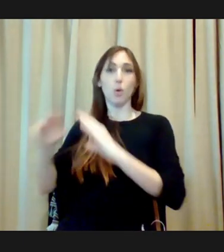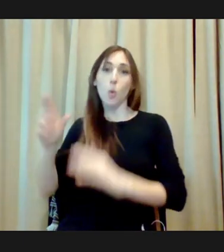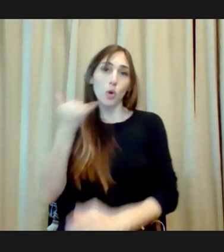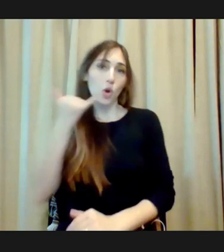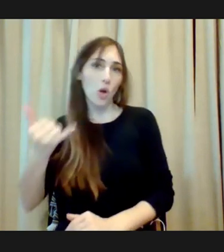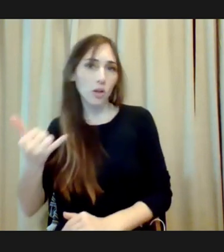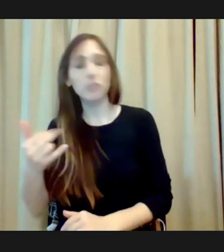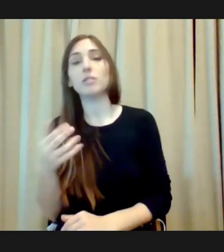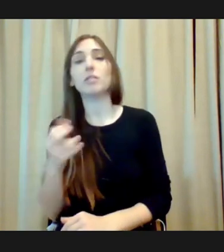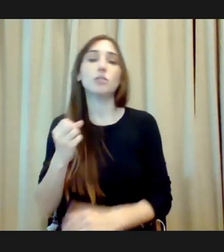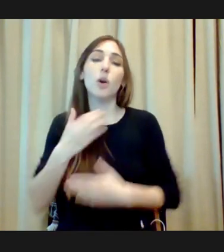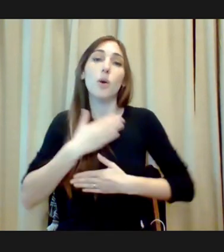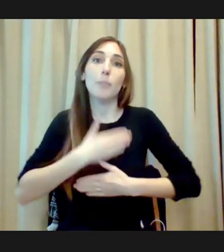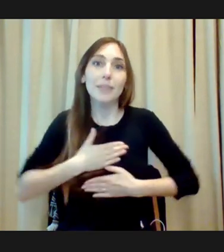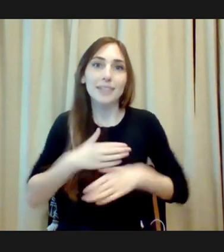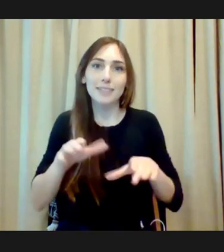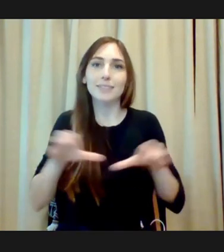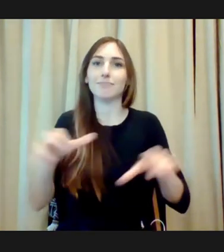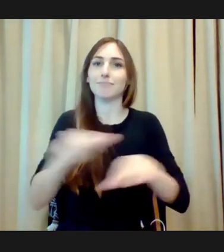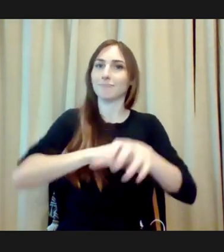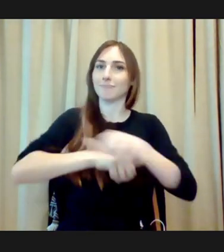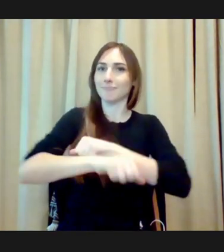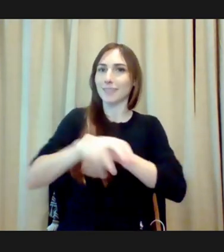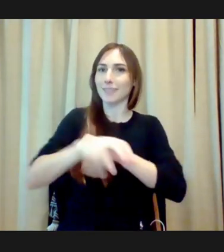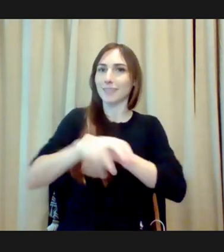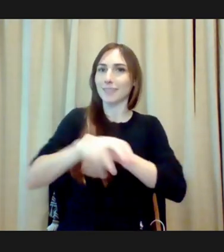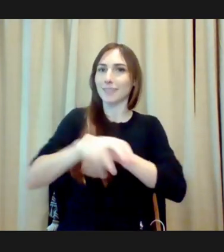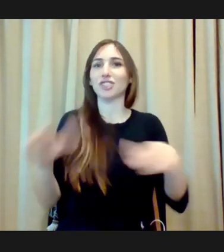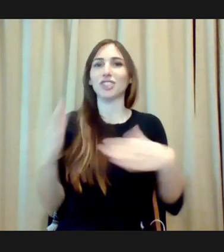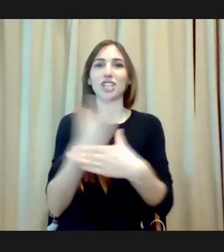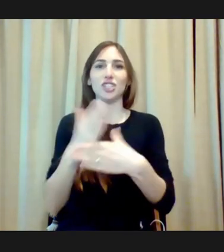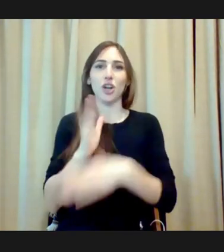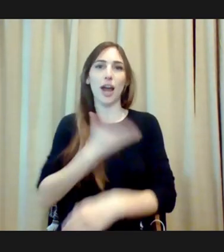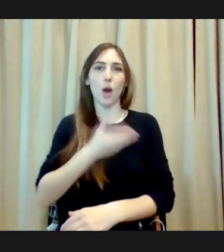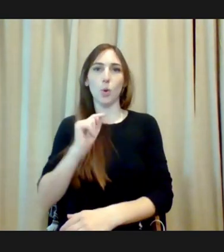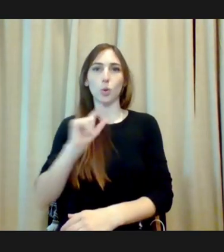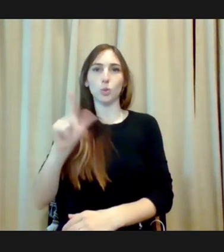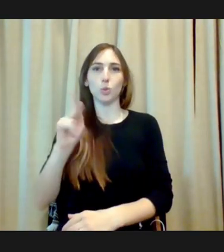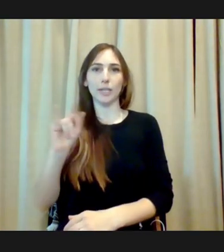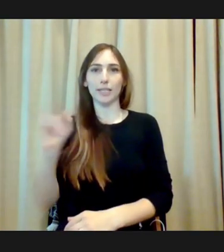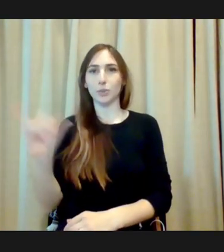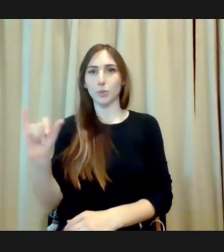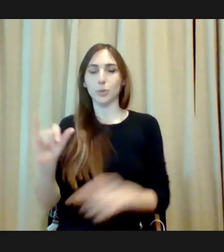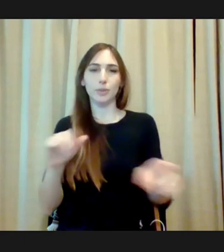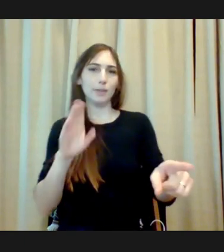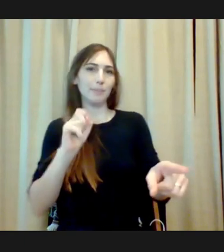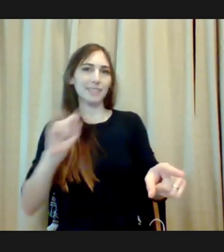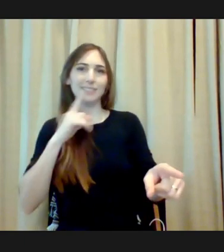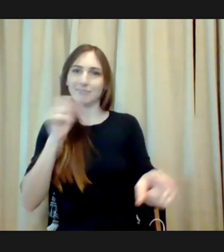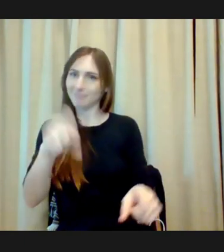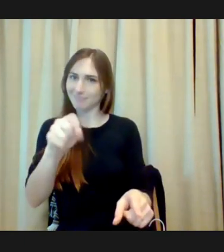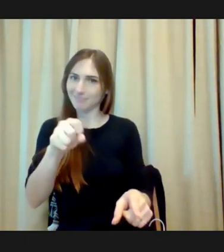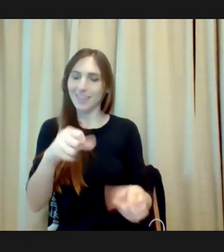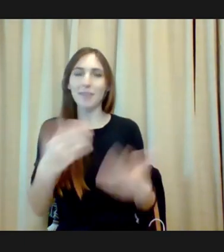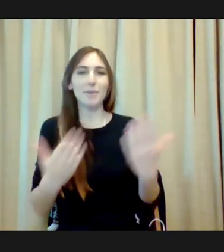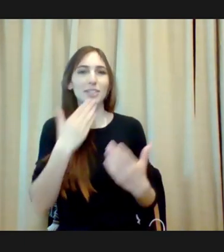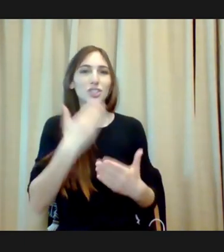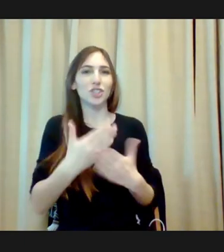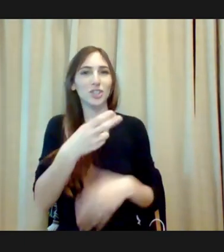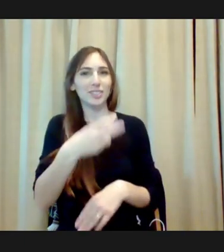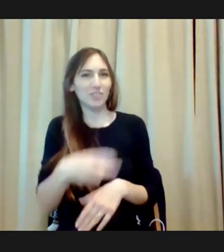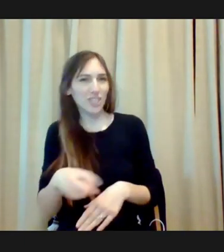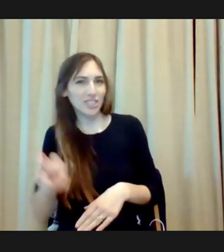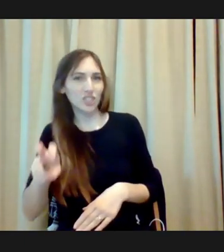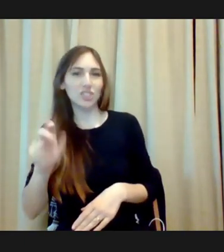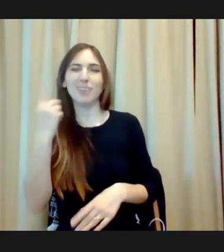take action and please share that wolf activist toolkit too. Absolutely. And this may be a good segue, and again, slightly off the topic